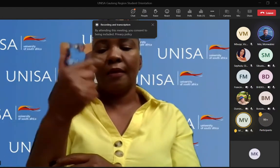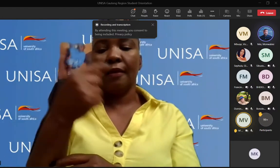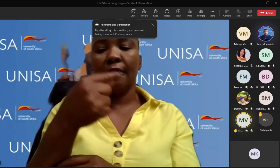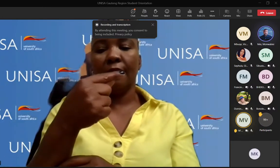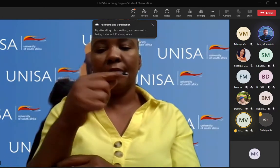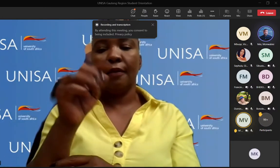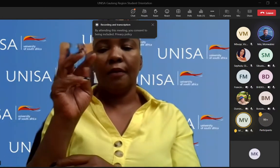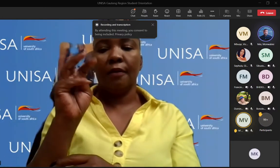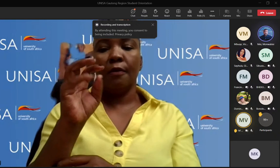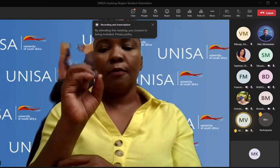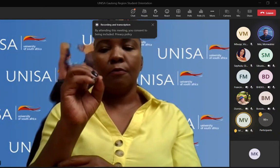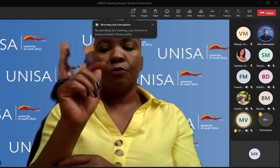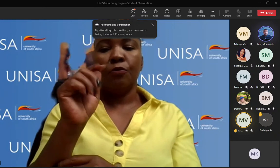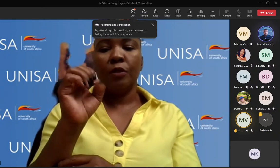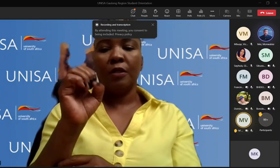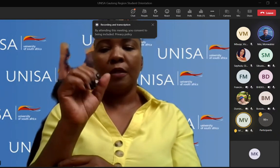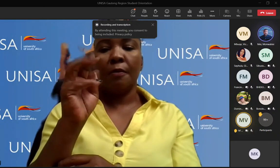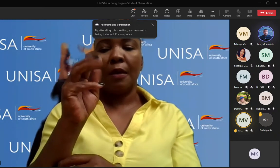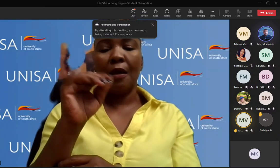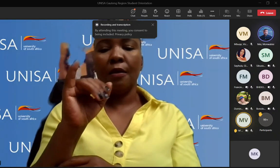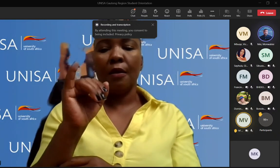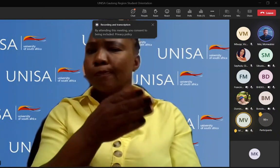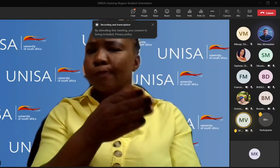oops are you here